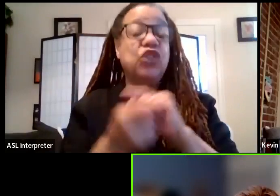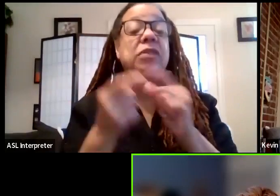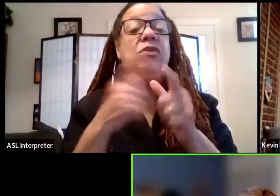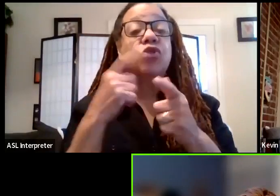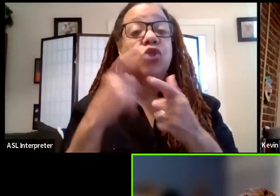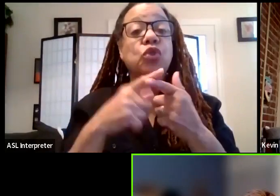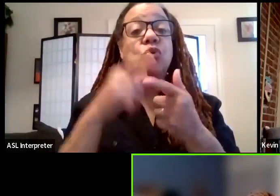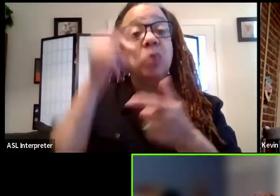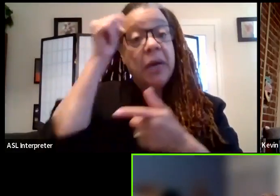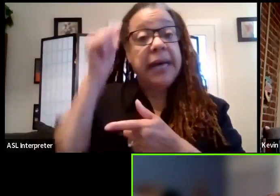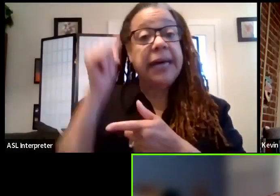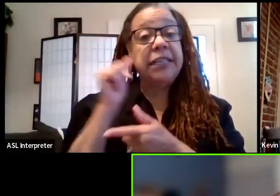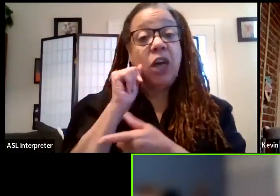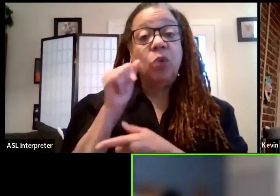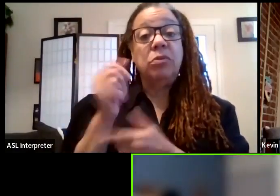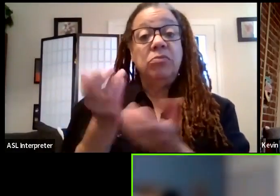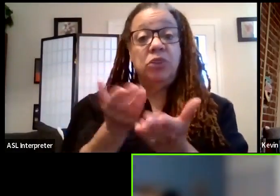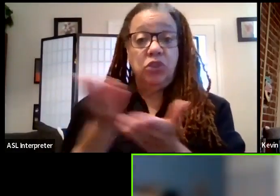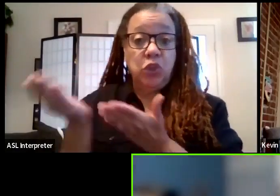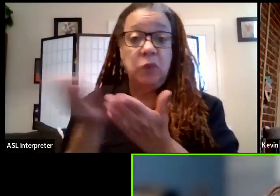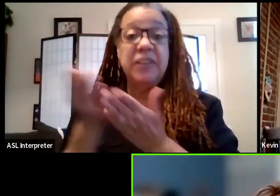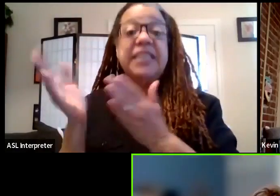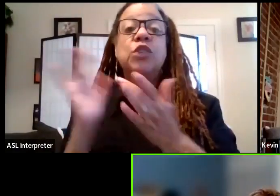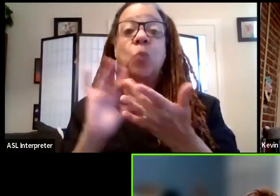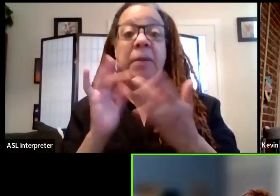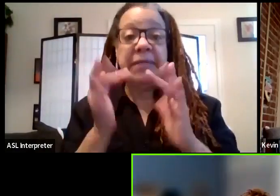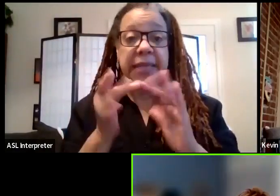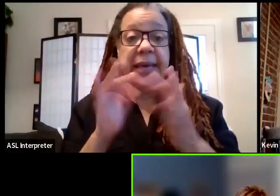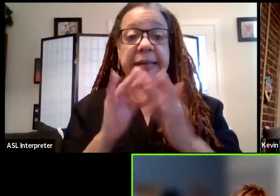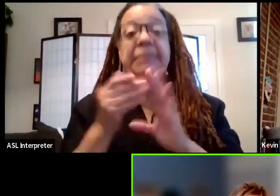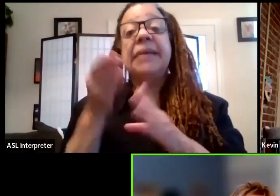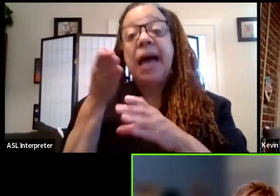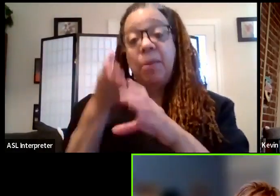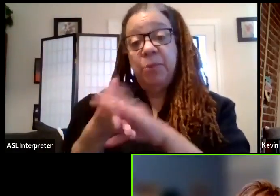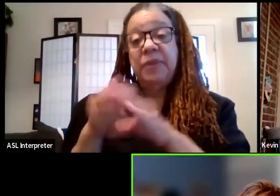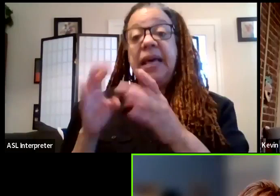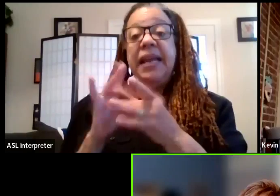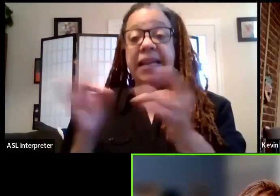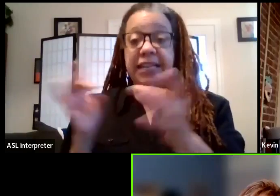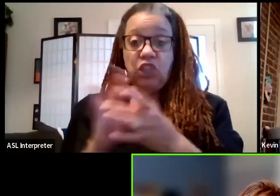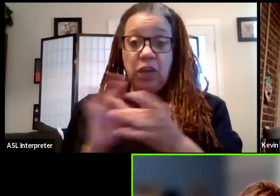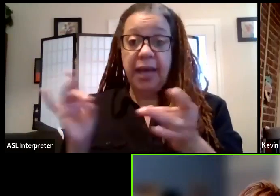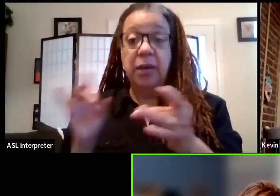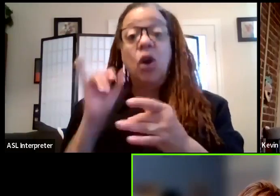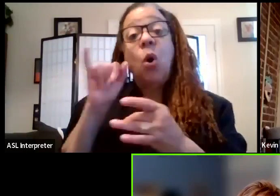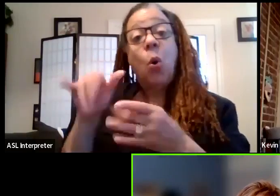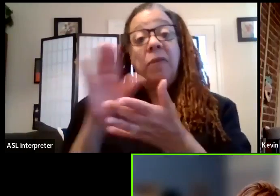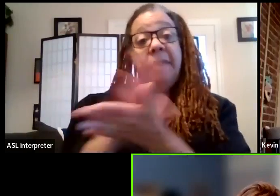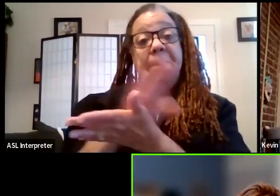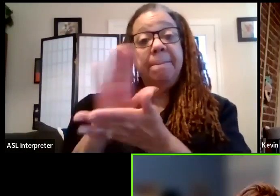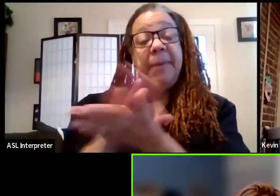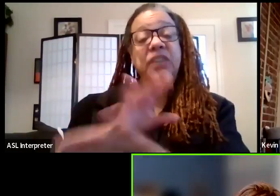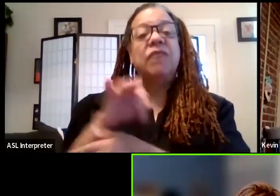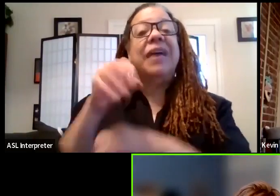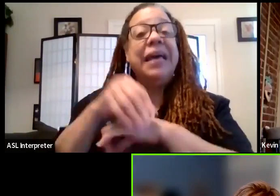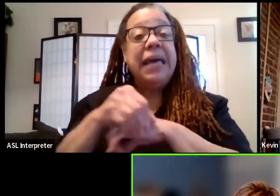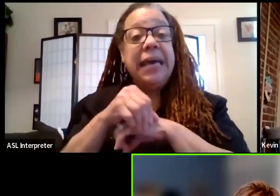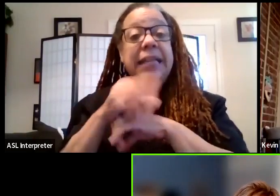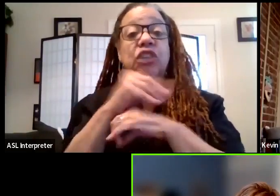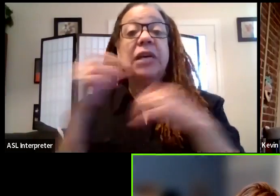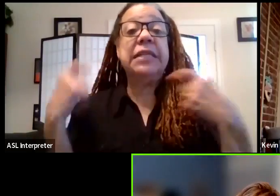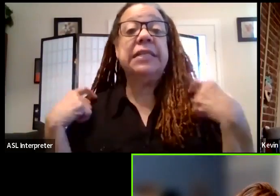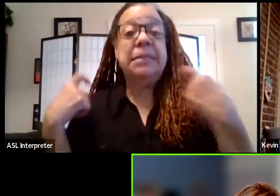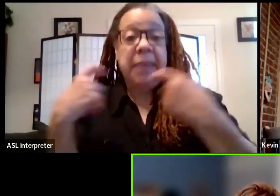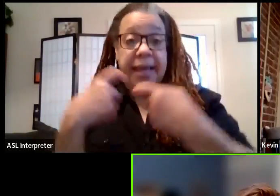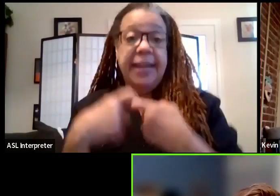and I'll also put that link to the page into the chat. But on that page, you can find information in both English and Spanish that